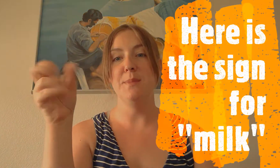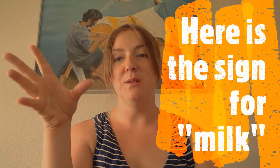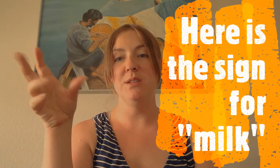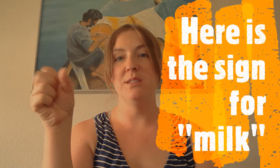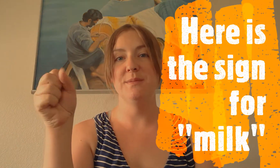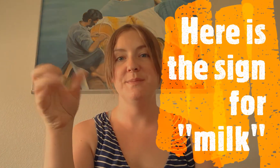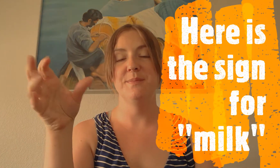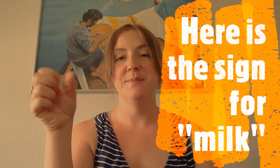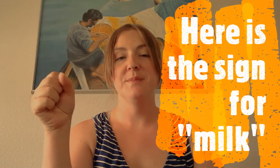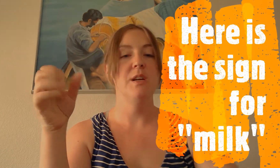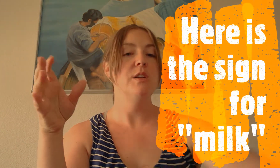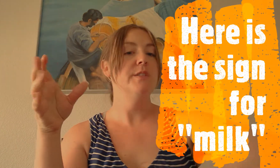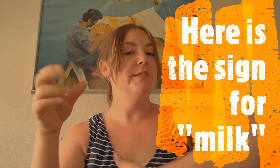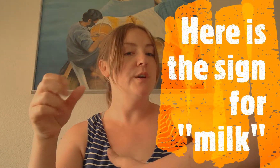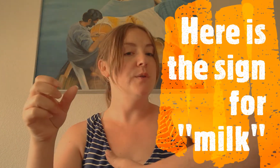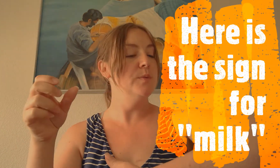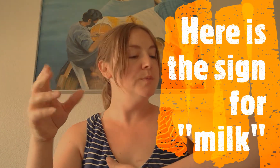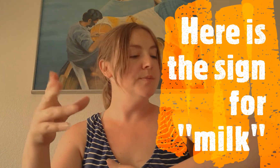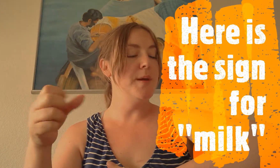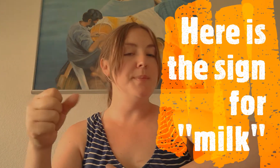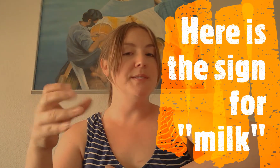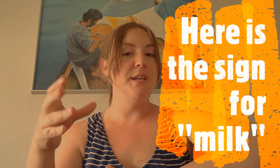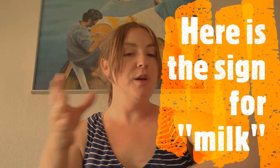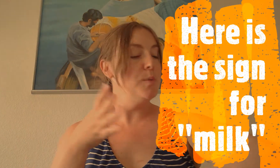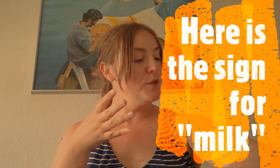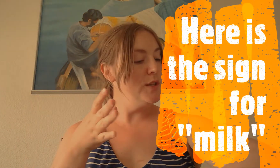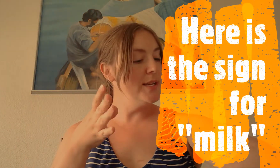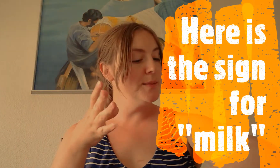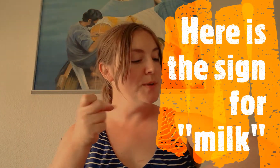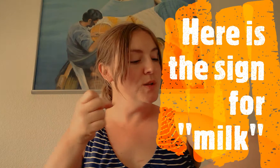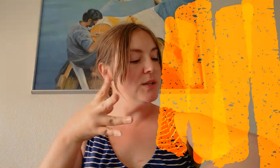milk. So baby's here. Would you like some milk?